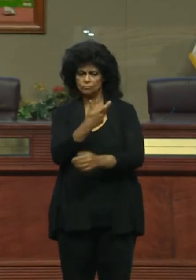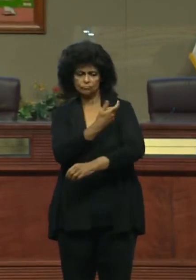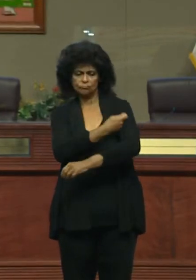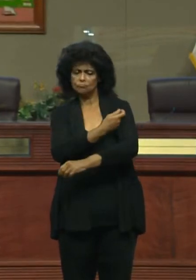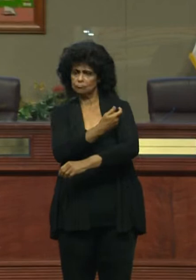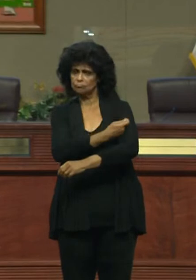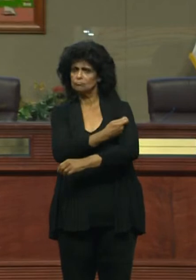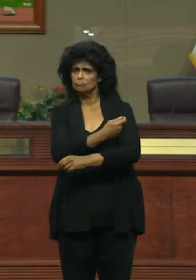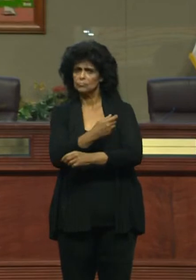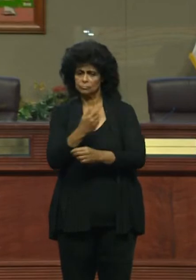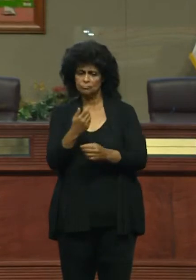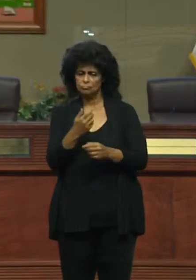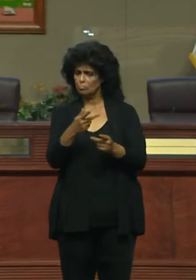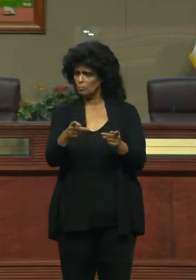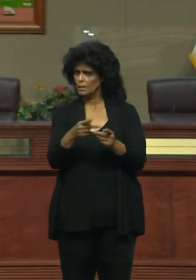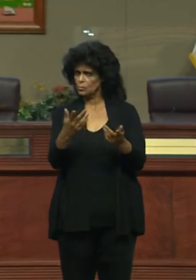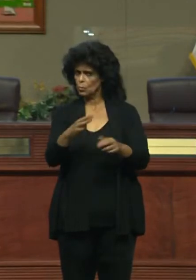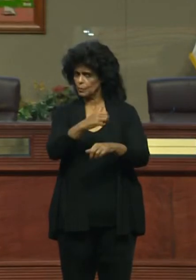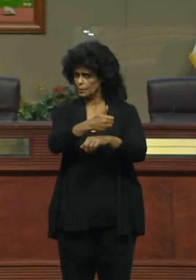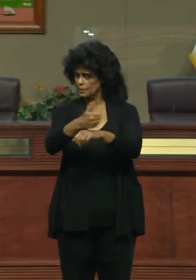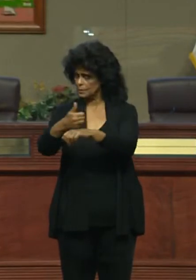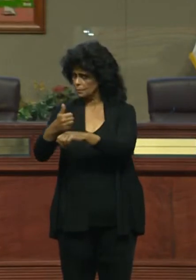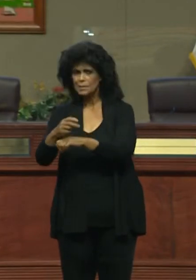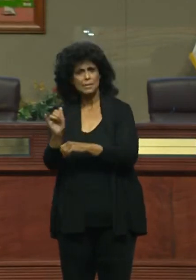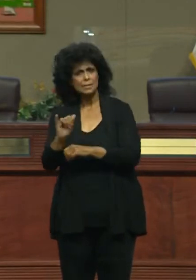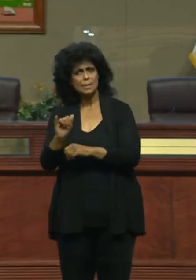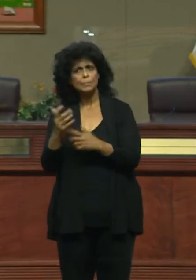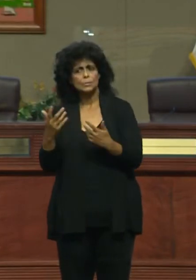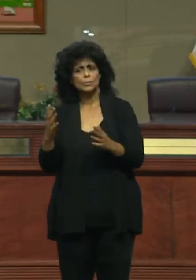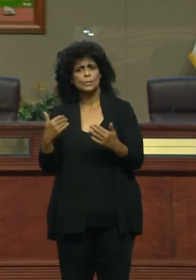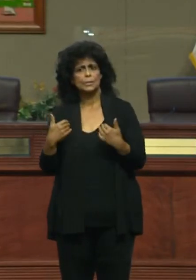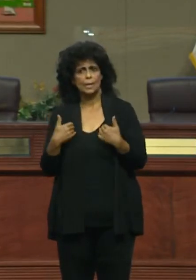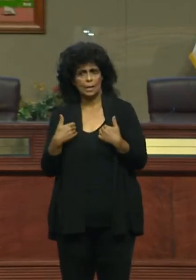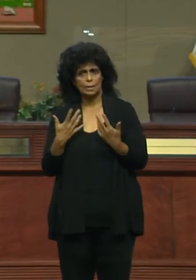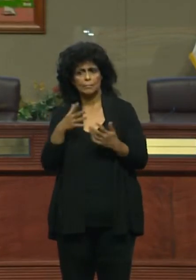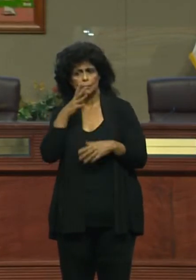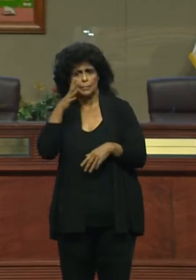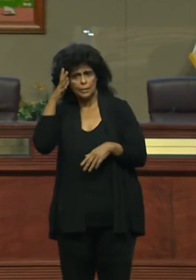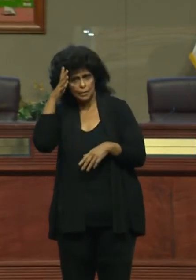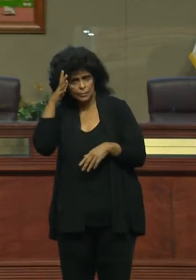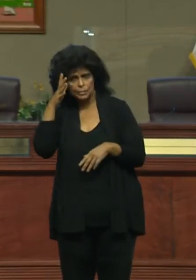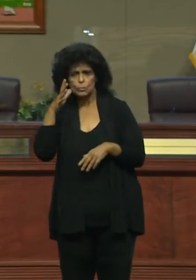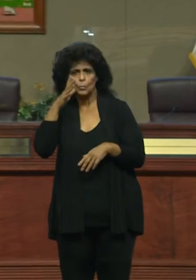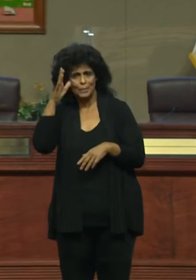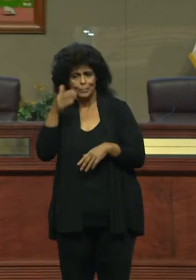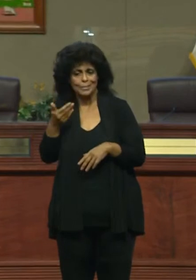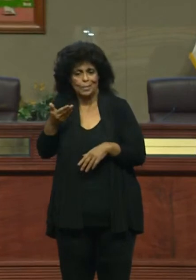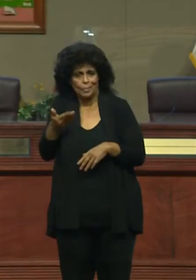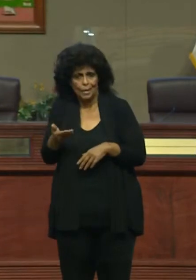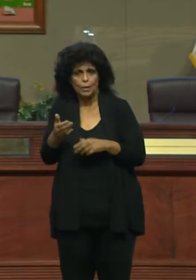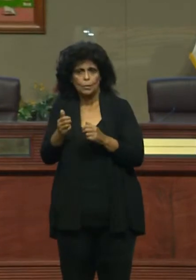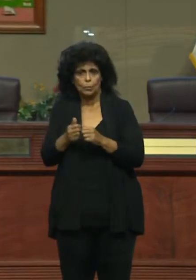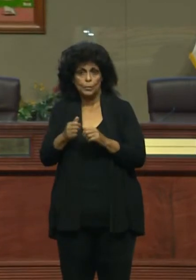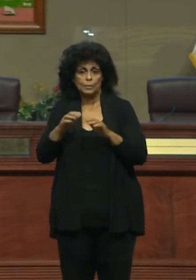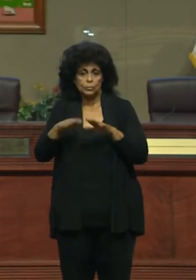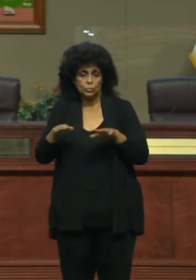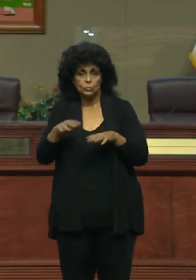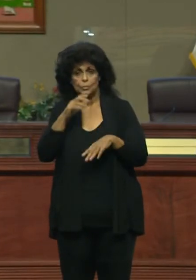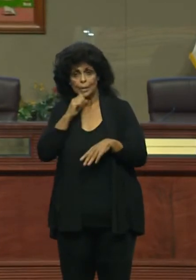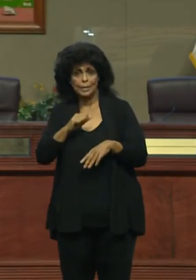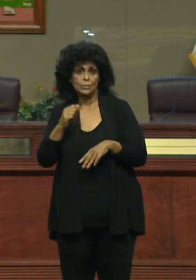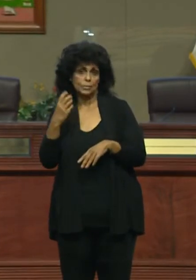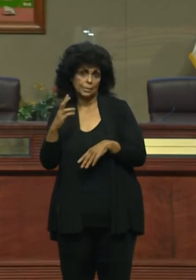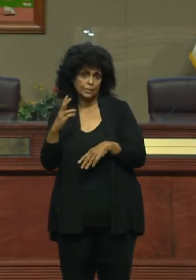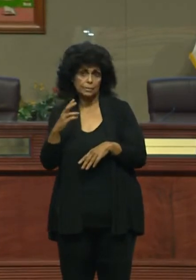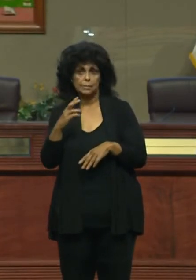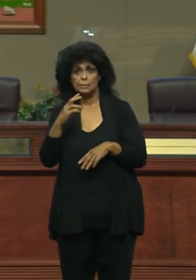parents who have to bring the children or be present when children 16 and 17